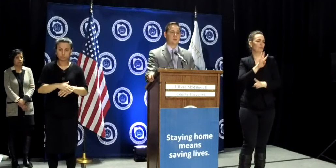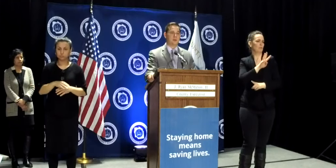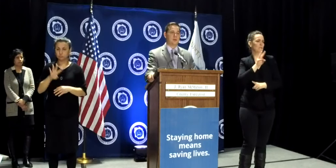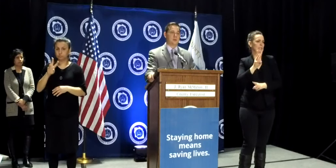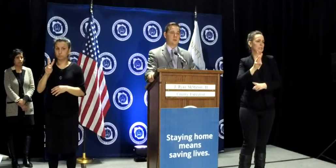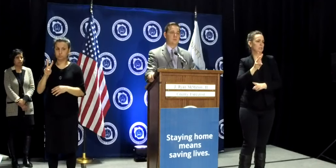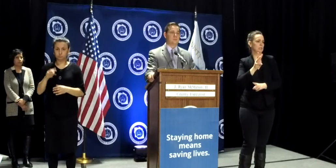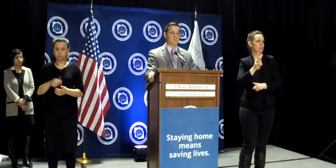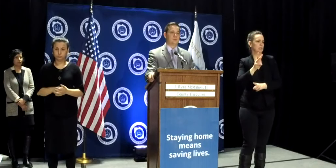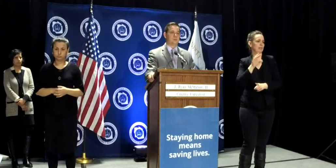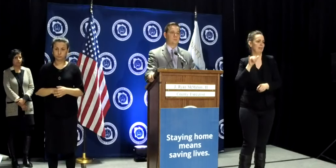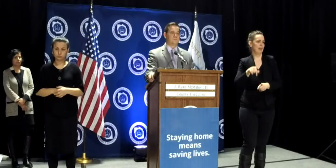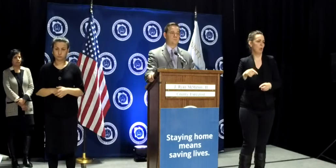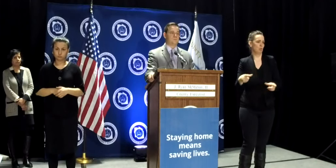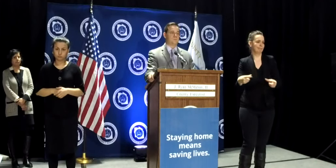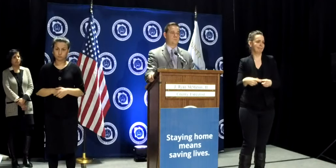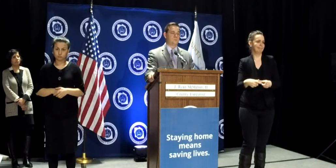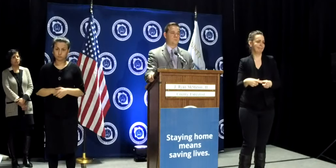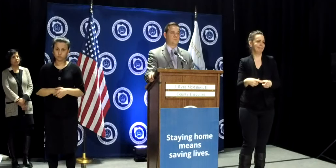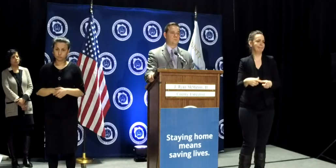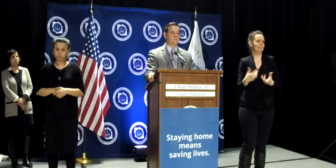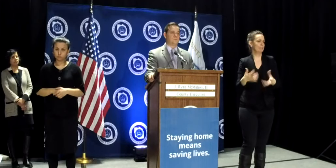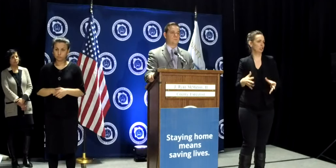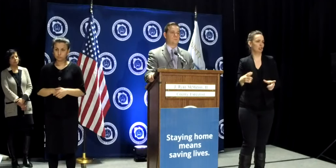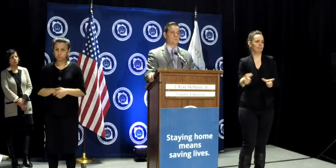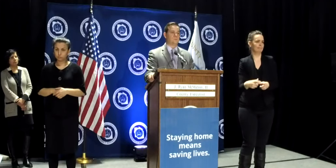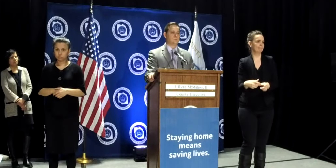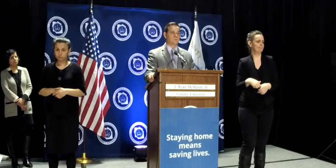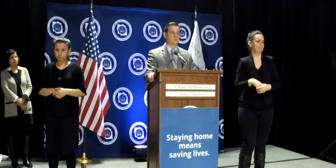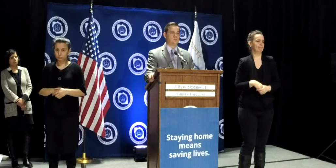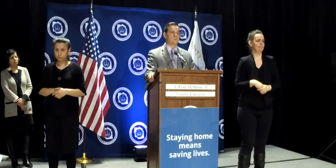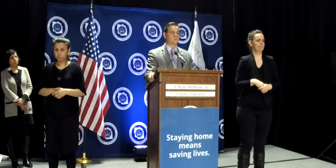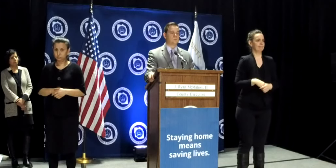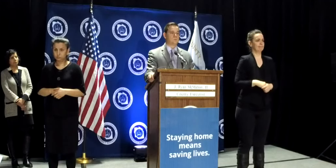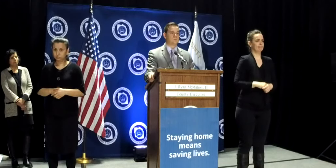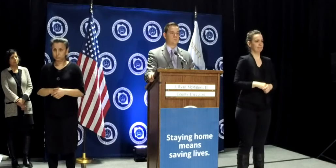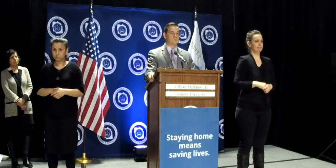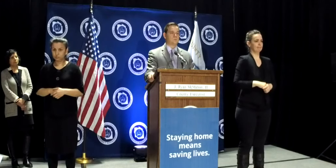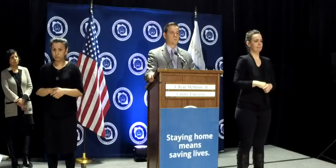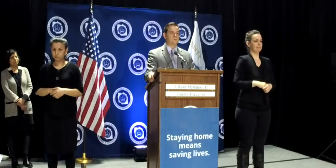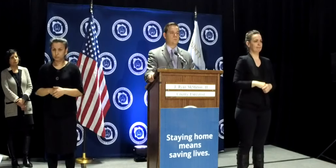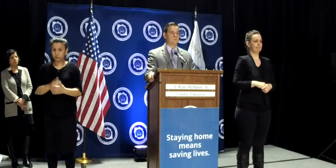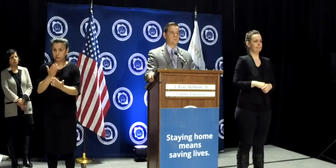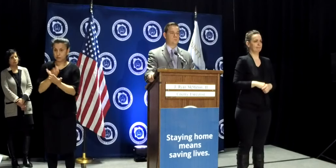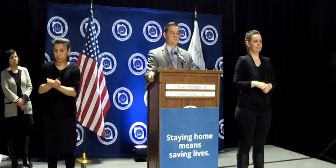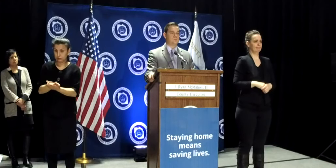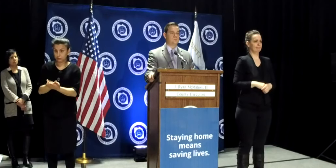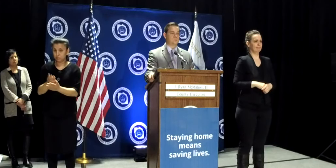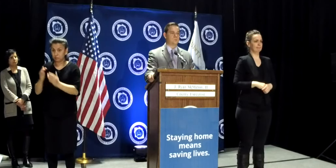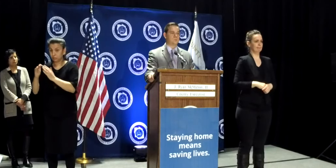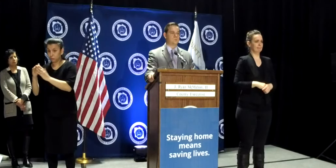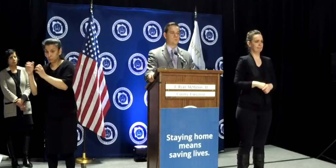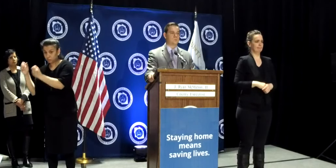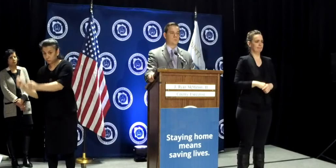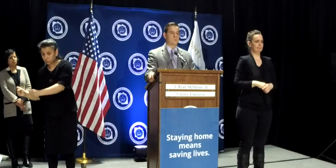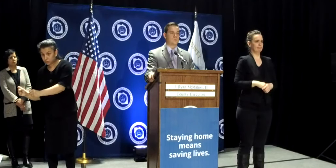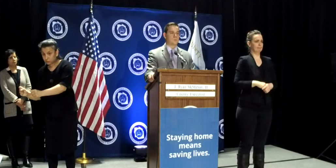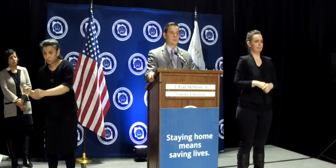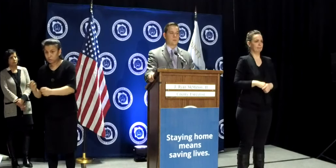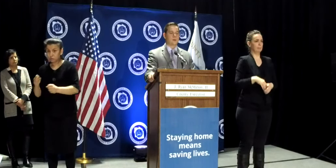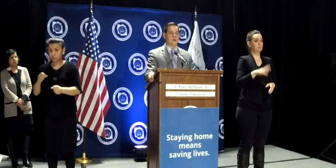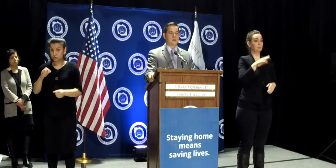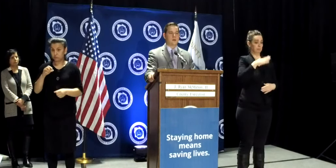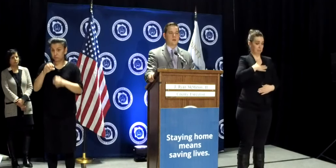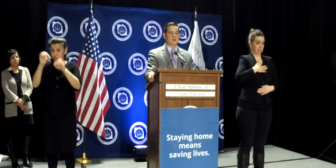quarantine. Yeah. How about with the voluntary shelter in place? I know it kind of just started, but in your opinion, has this been